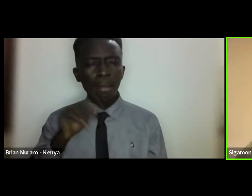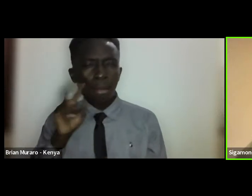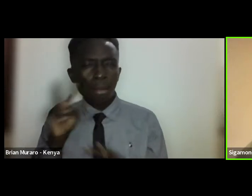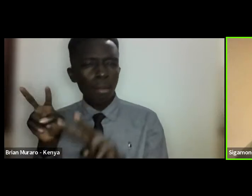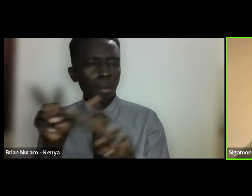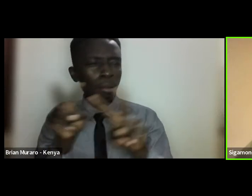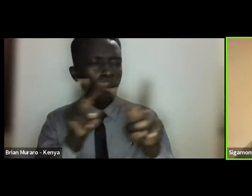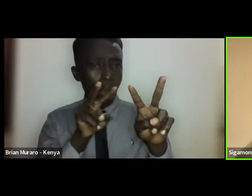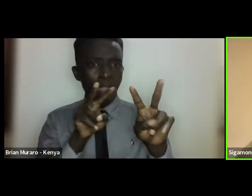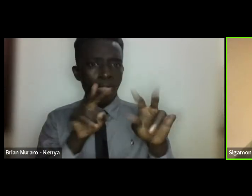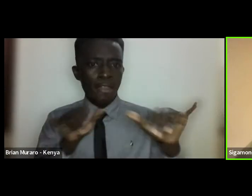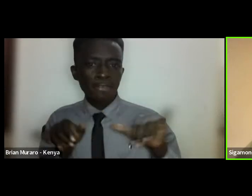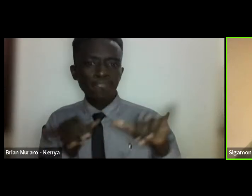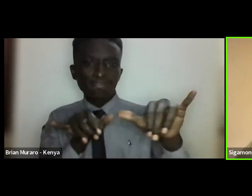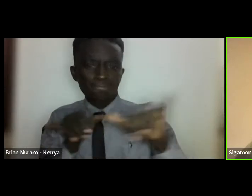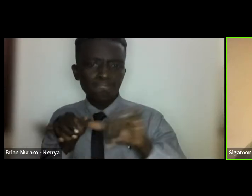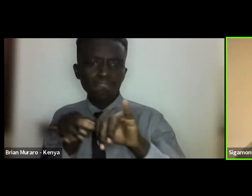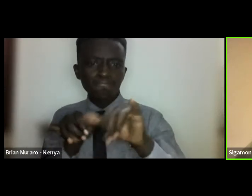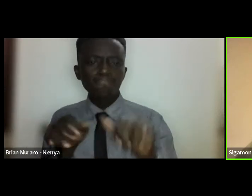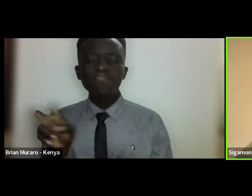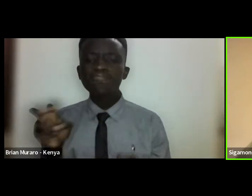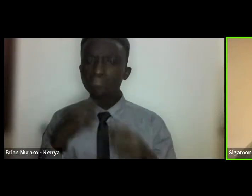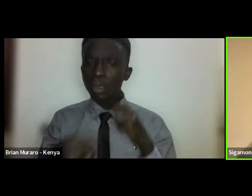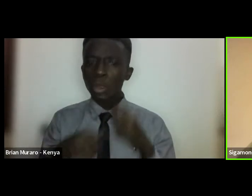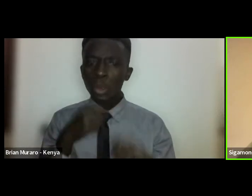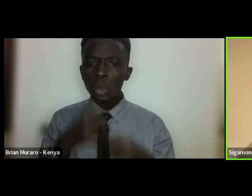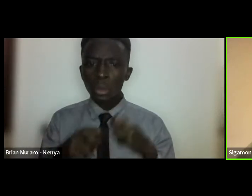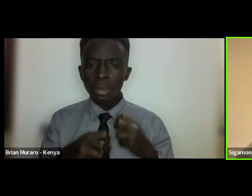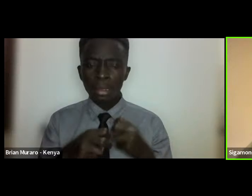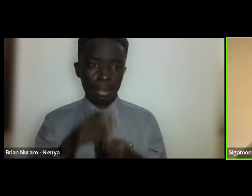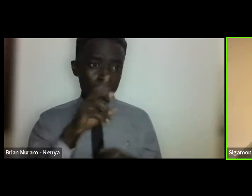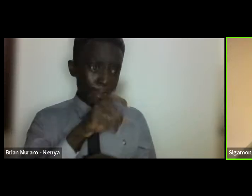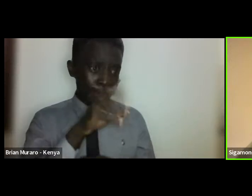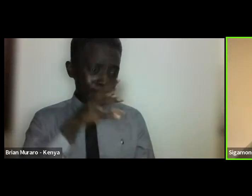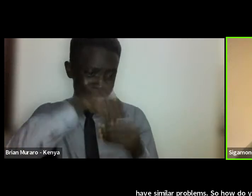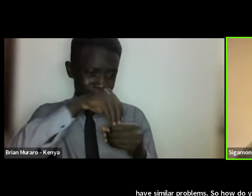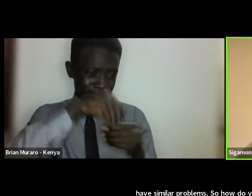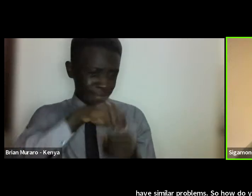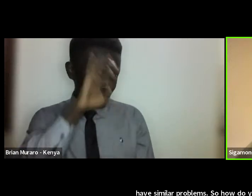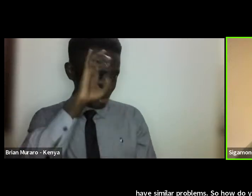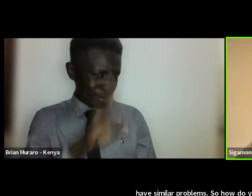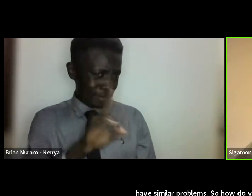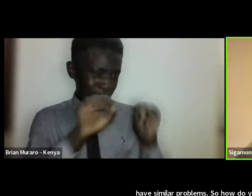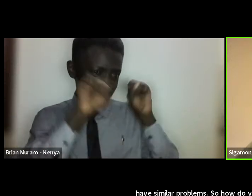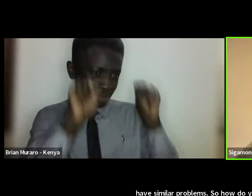have an inclusive education system where most of your children are unable to read,